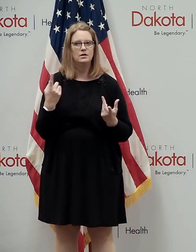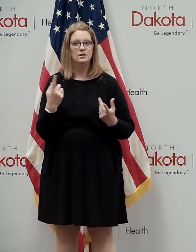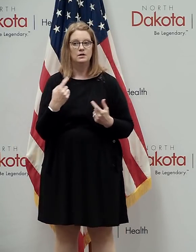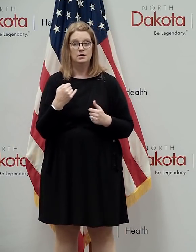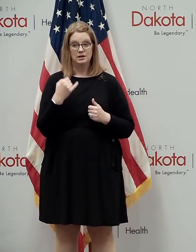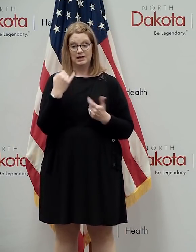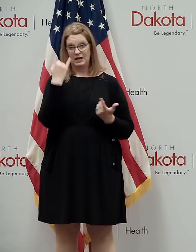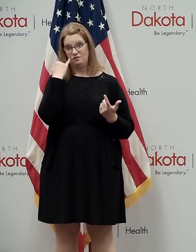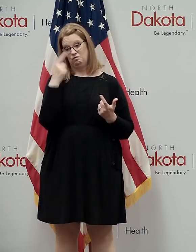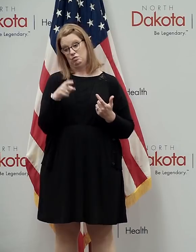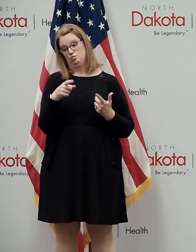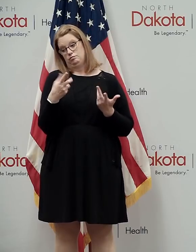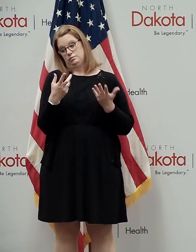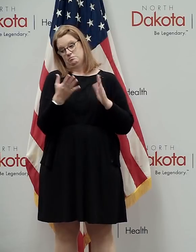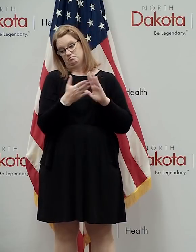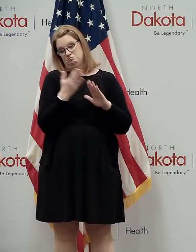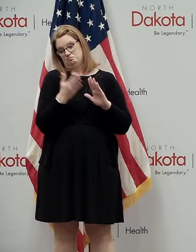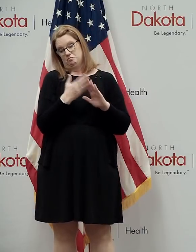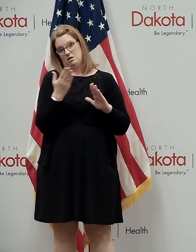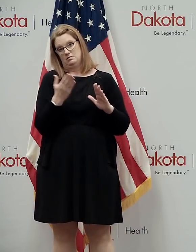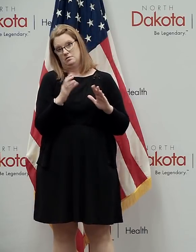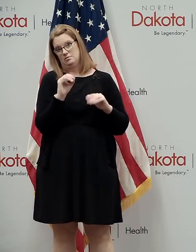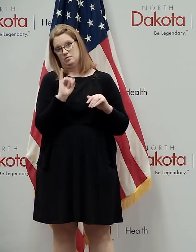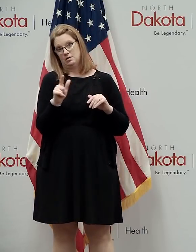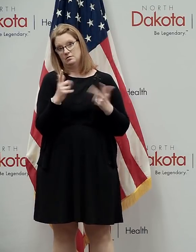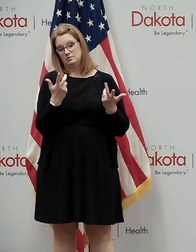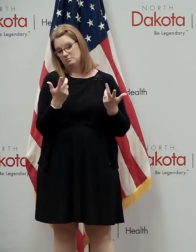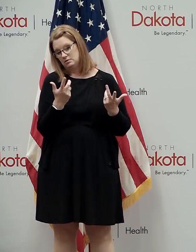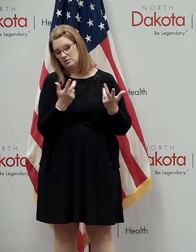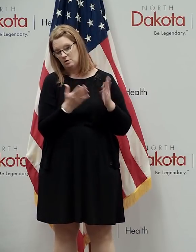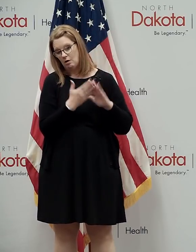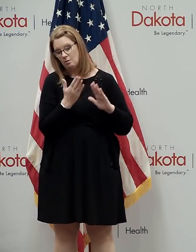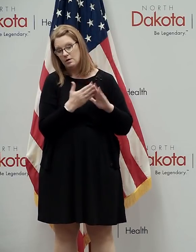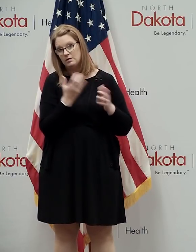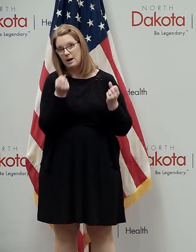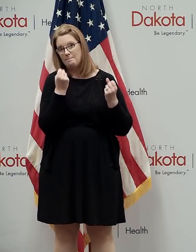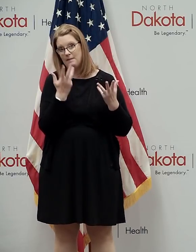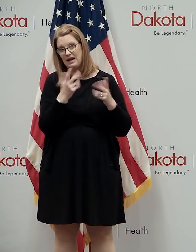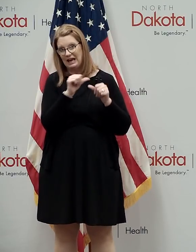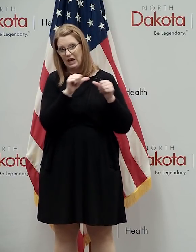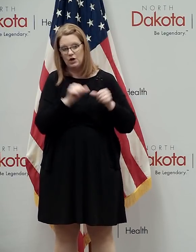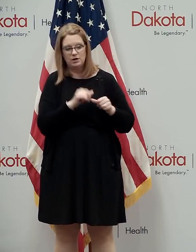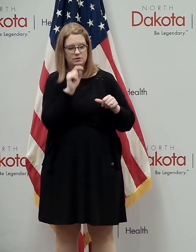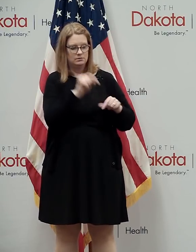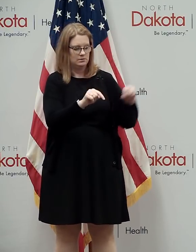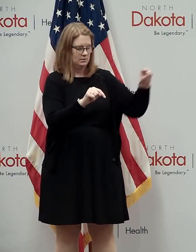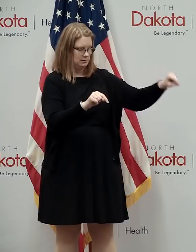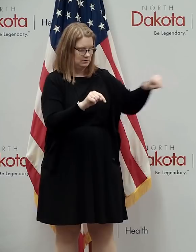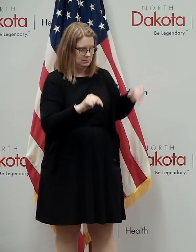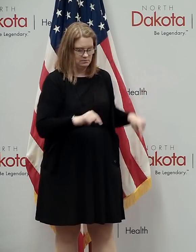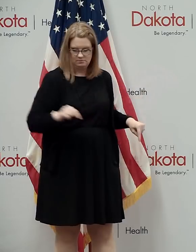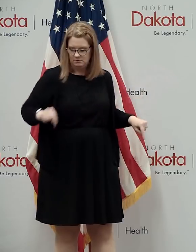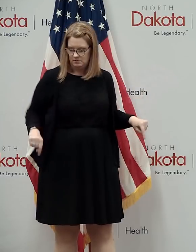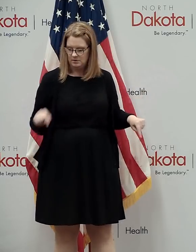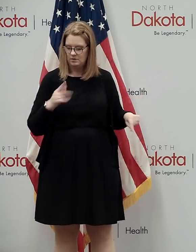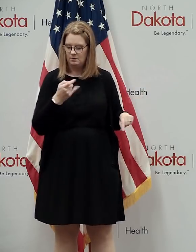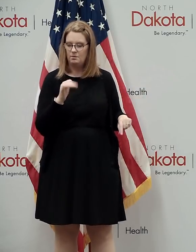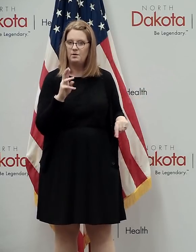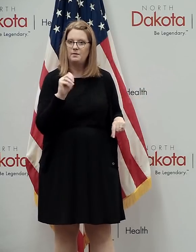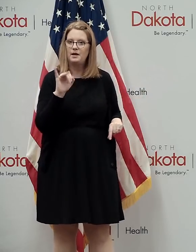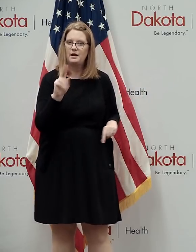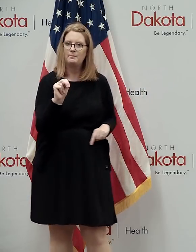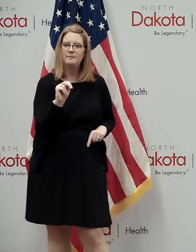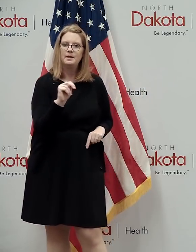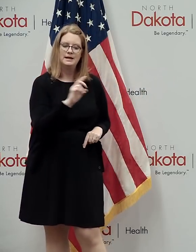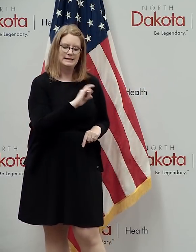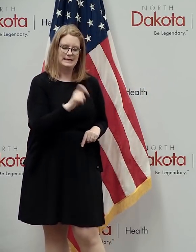you're an operator, many of the operators diversify their risk by operating in multiple oil fields. So if you take the Permian, down in Texas, New